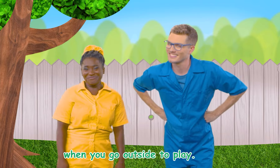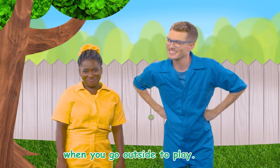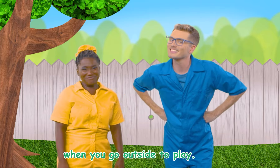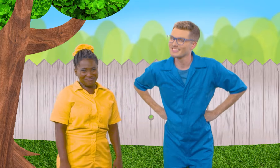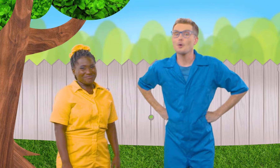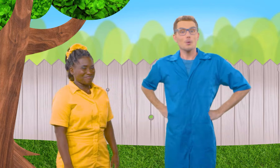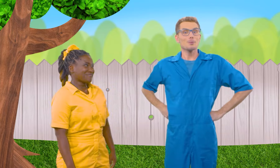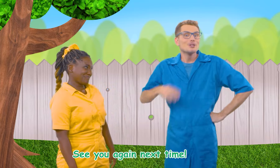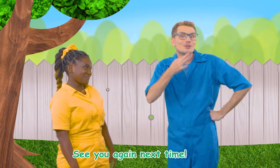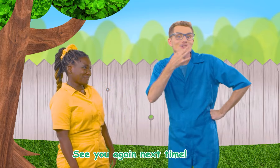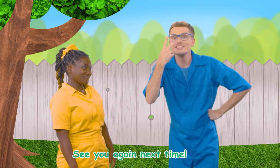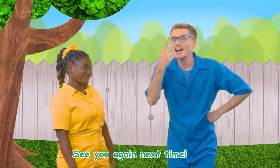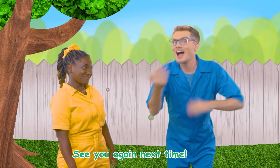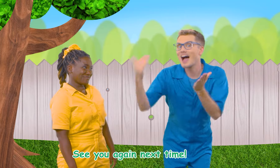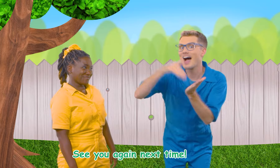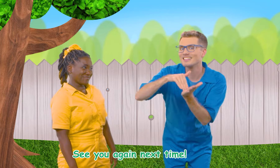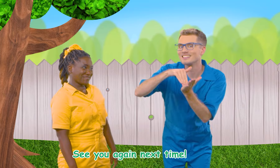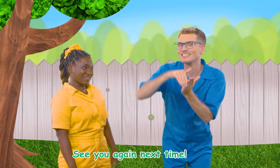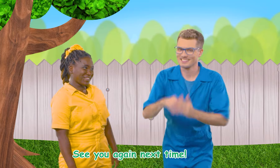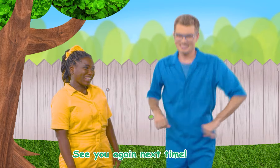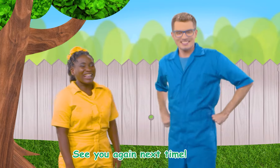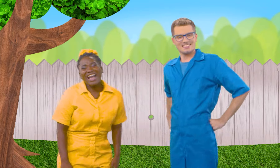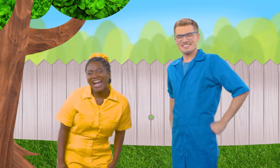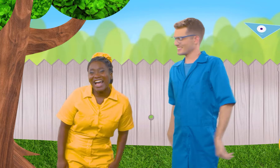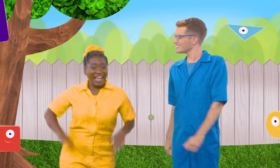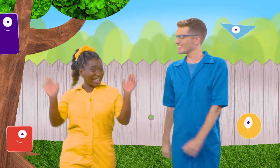play. See you again next time.